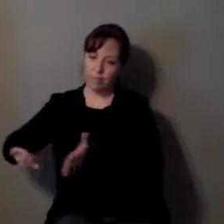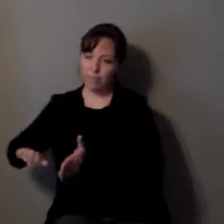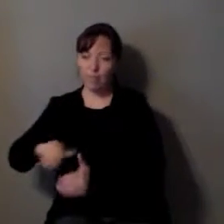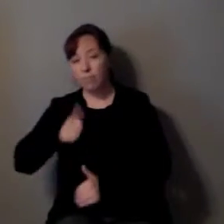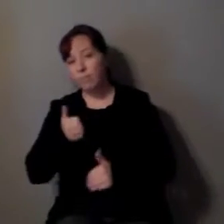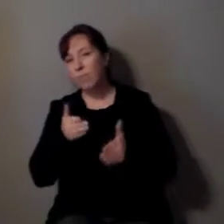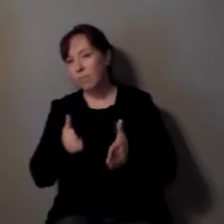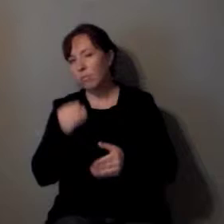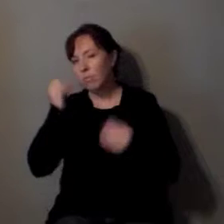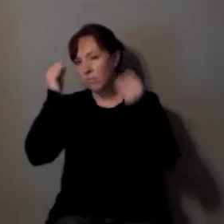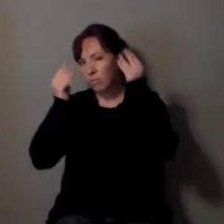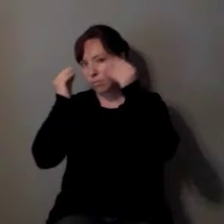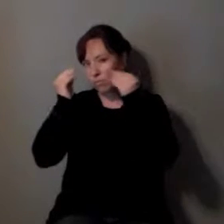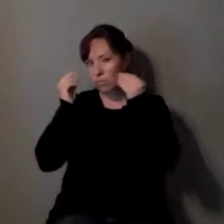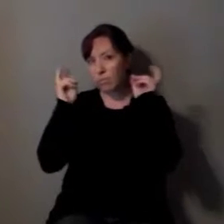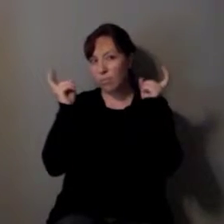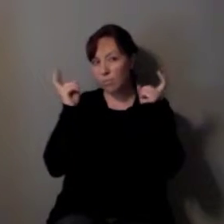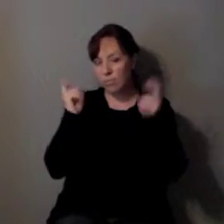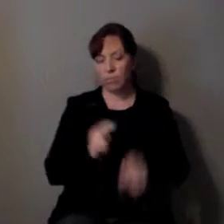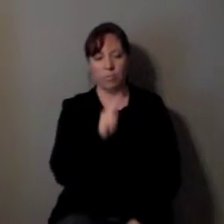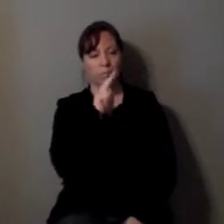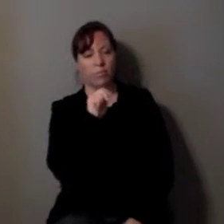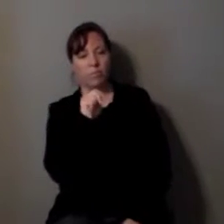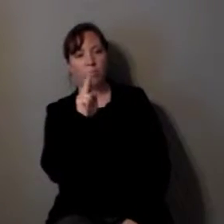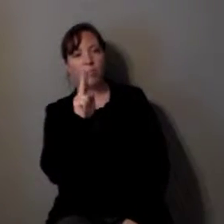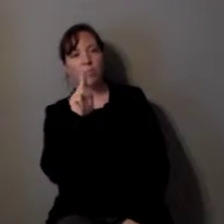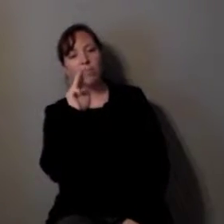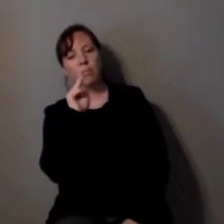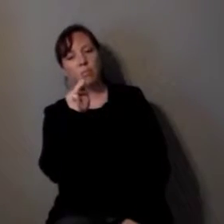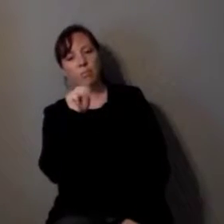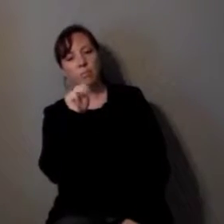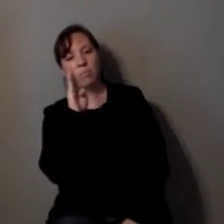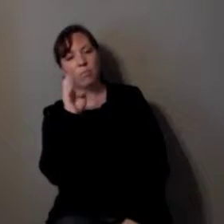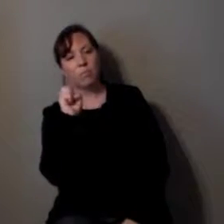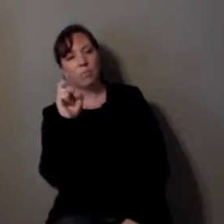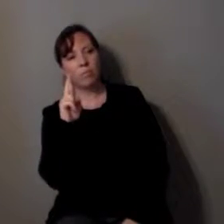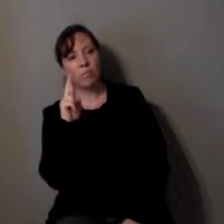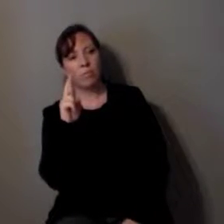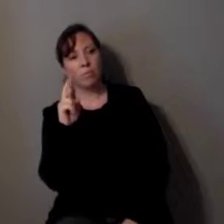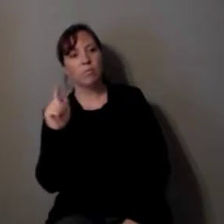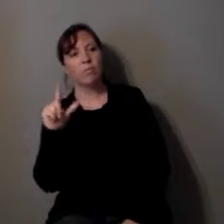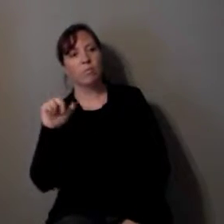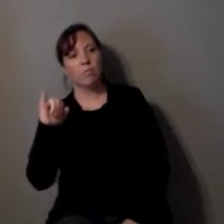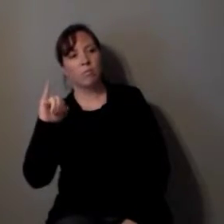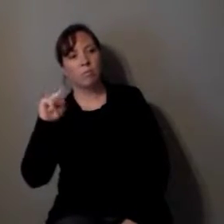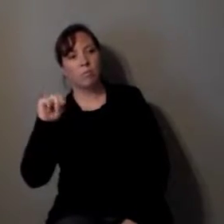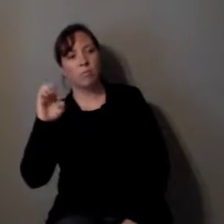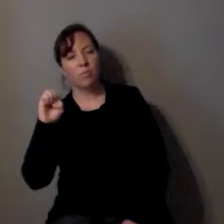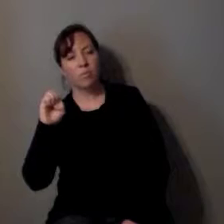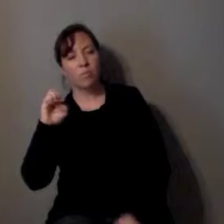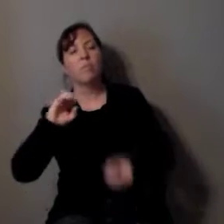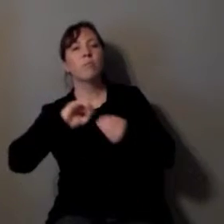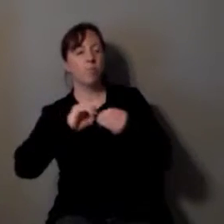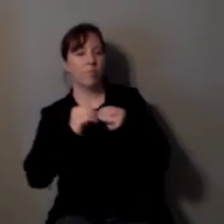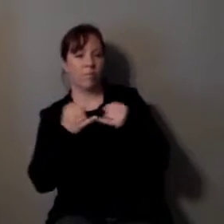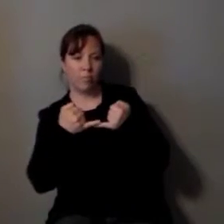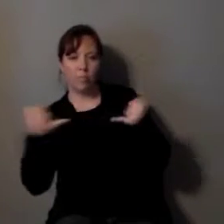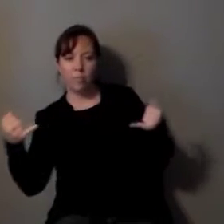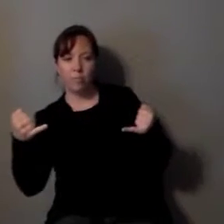actually, I think this is how I do it in my head when I forget. I don't have it memorized. So number line, I just write